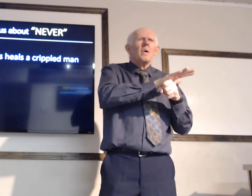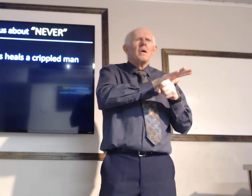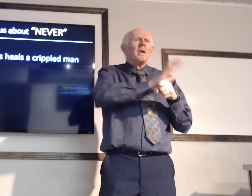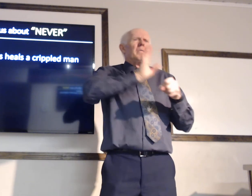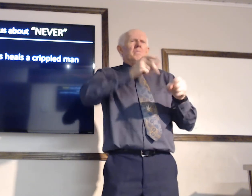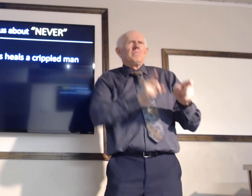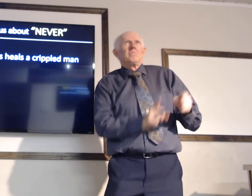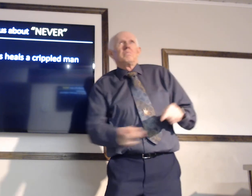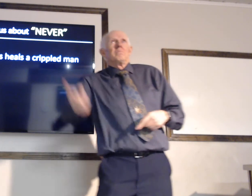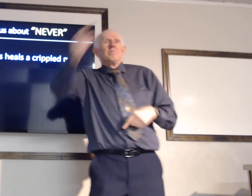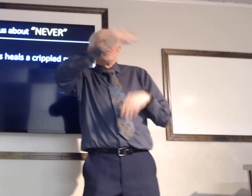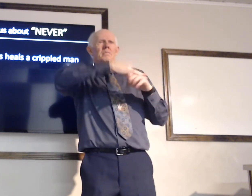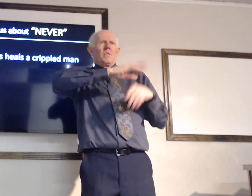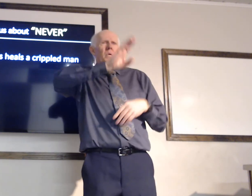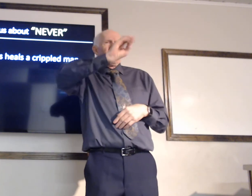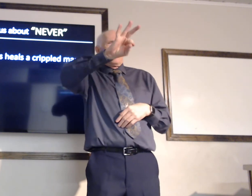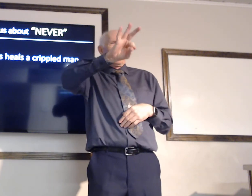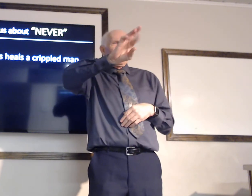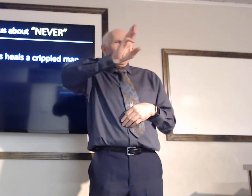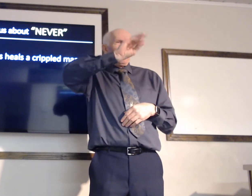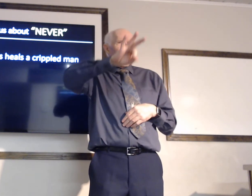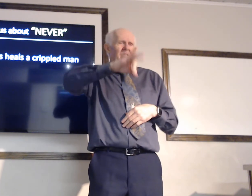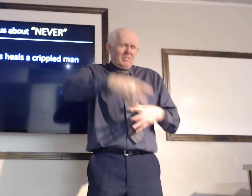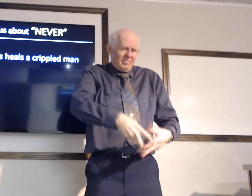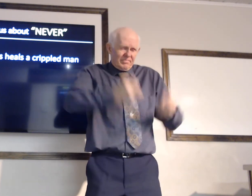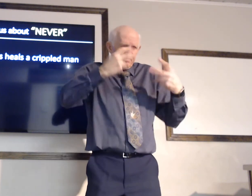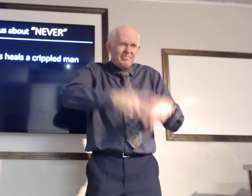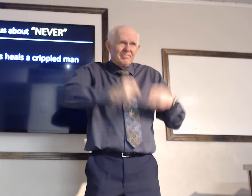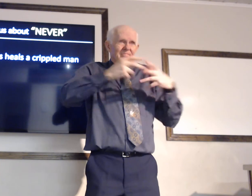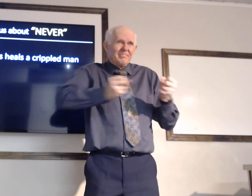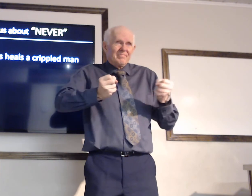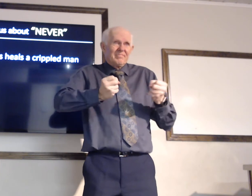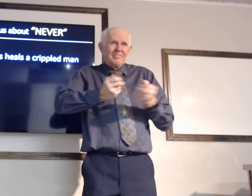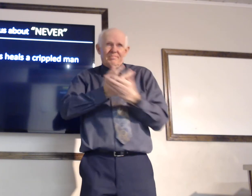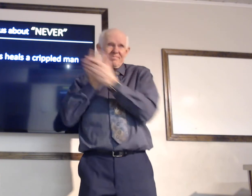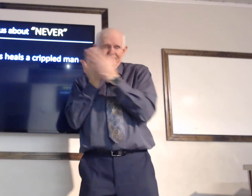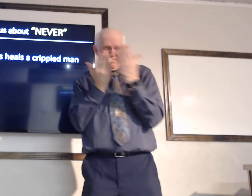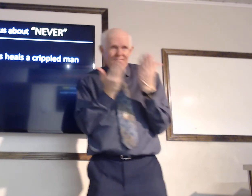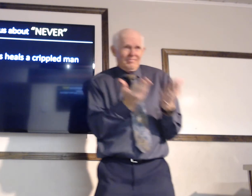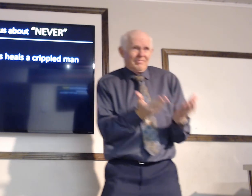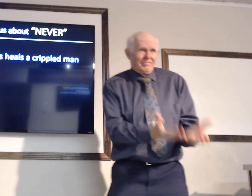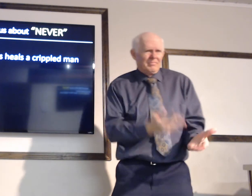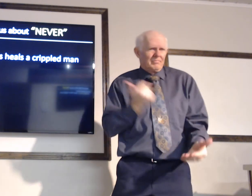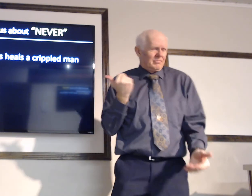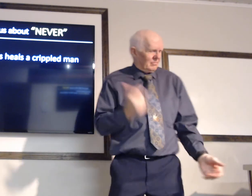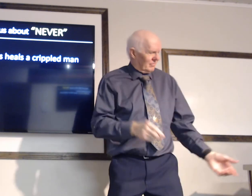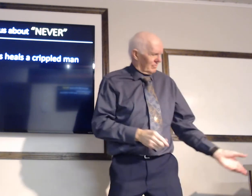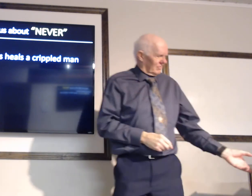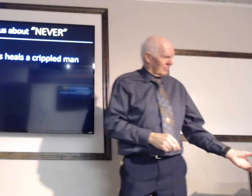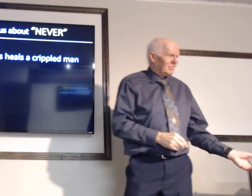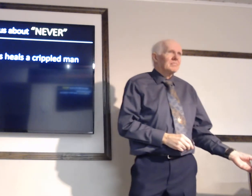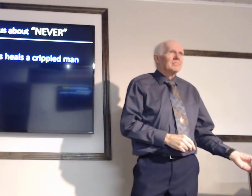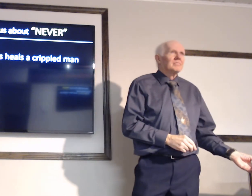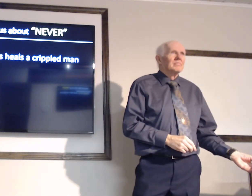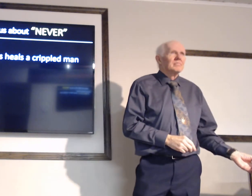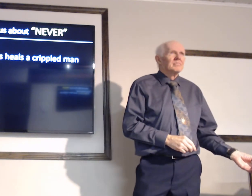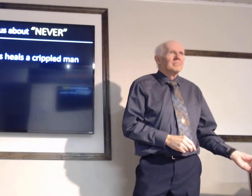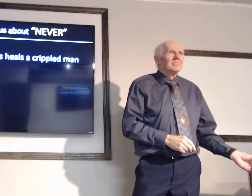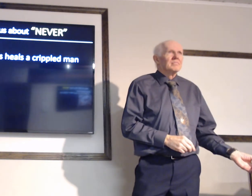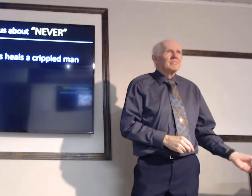It was full. So they went to the roof, and they took part of the roof up, and they lowered him down.